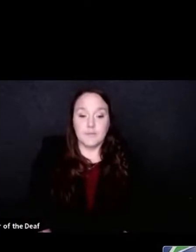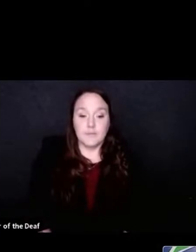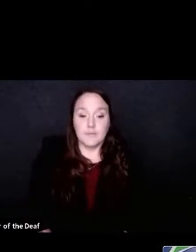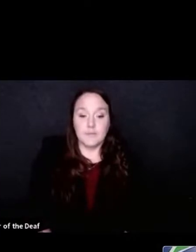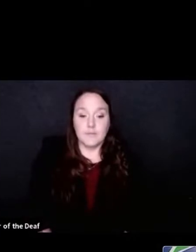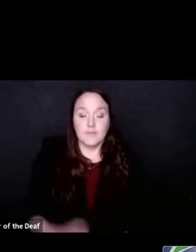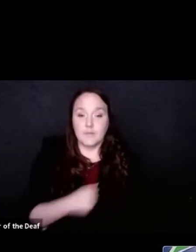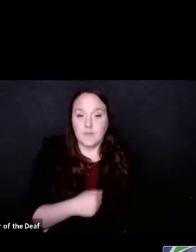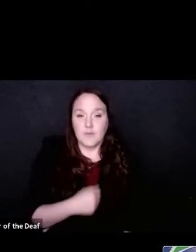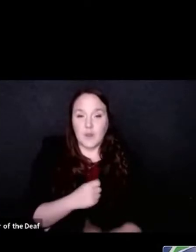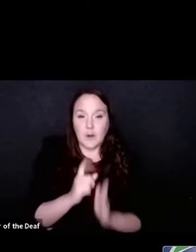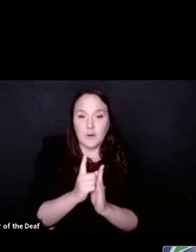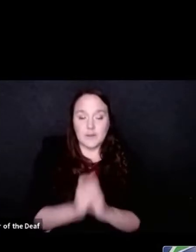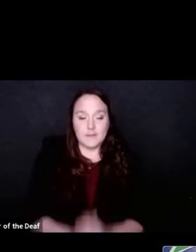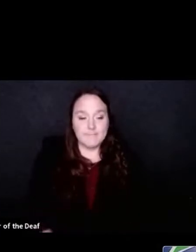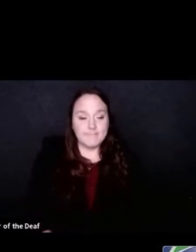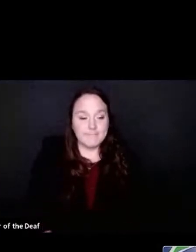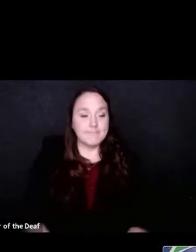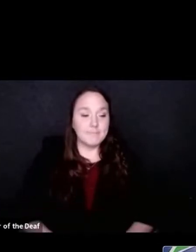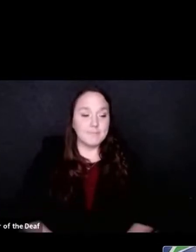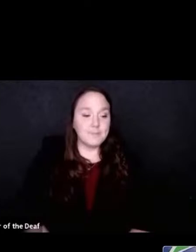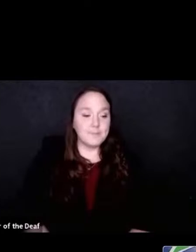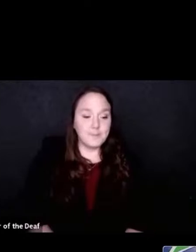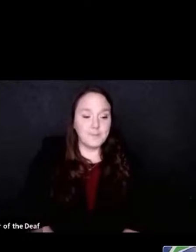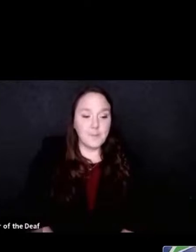Sorry, 1 second.